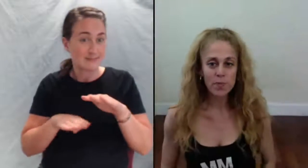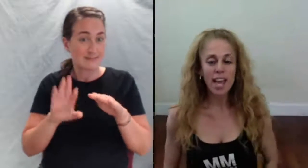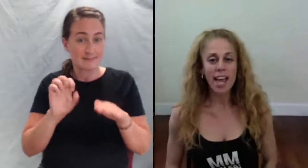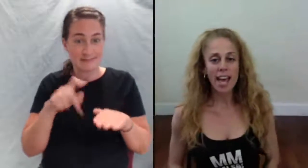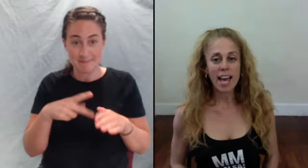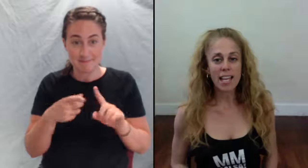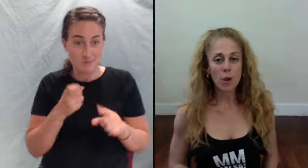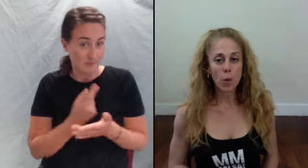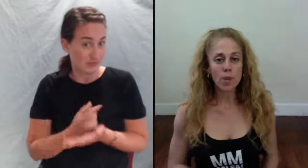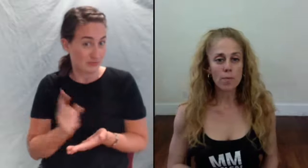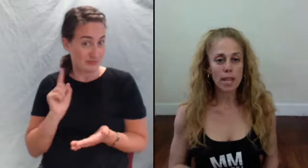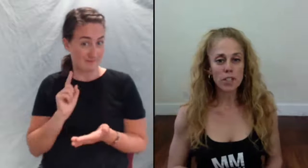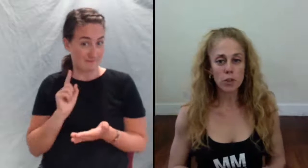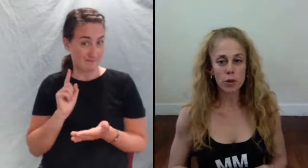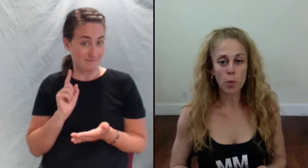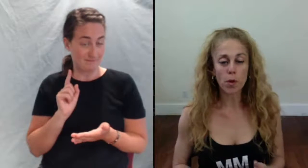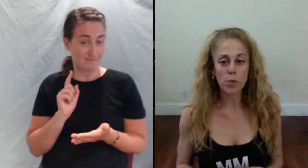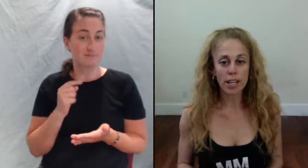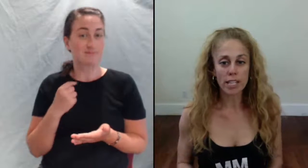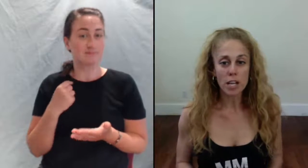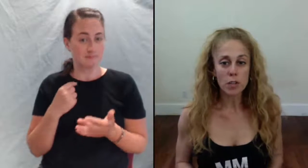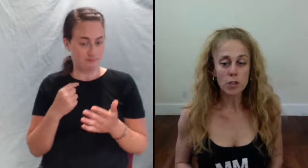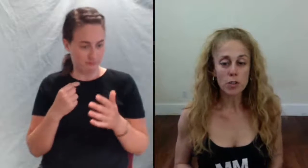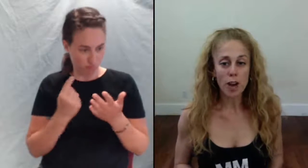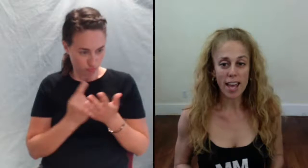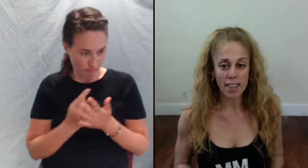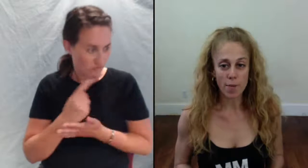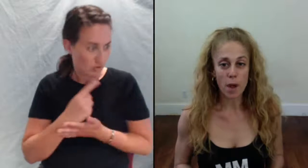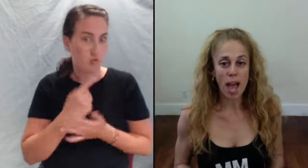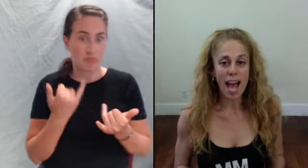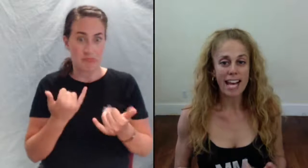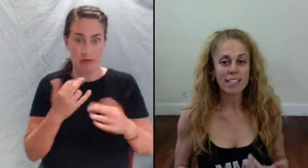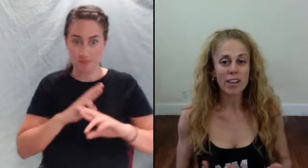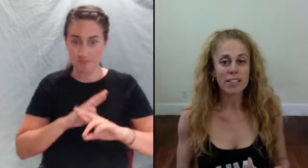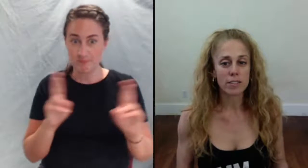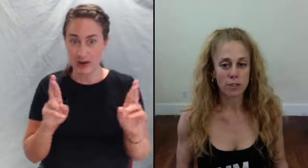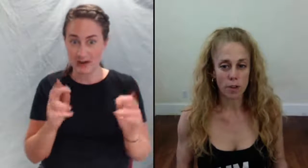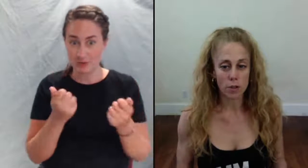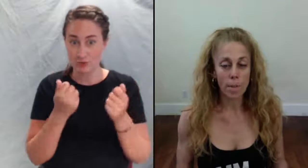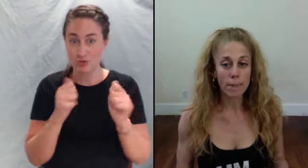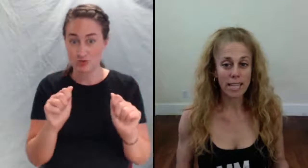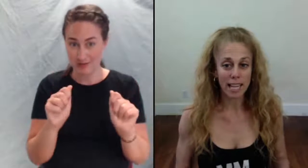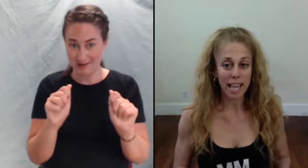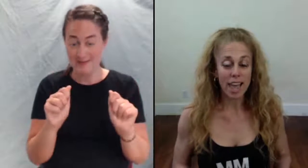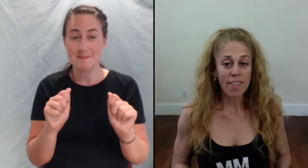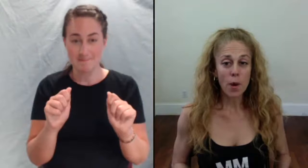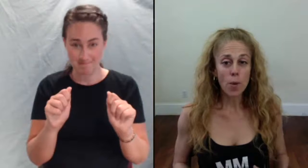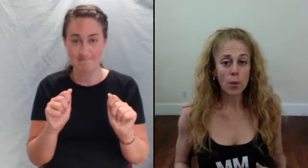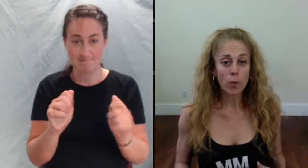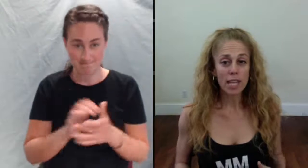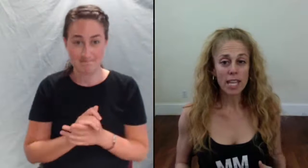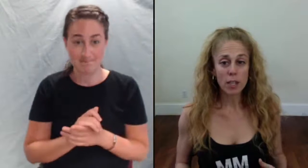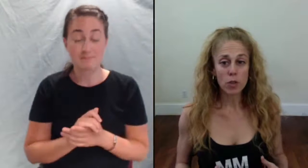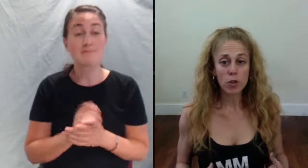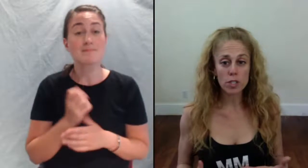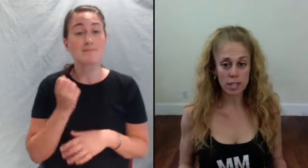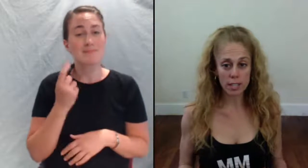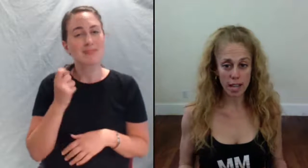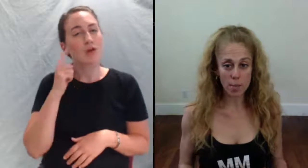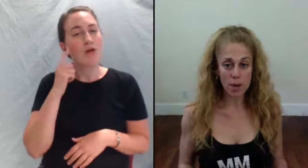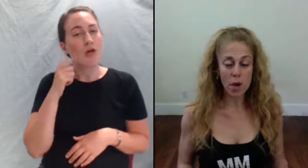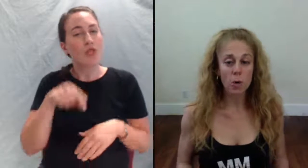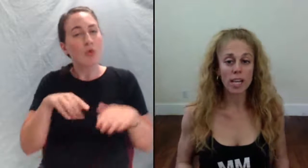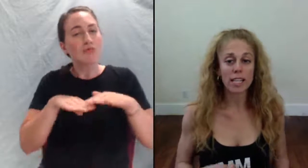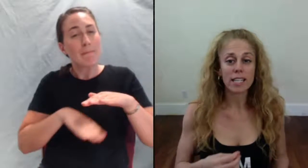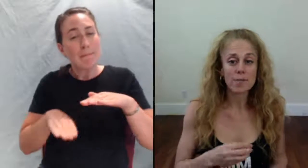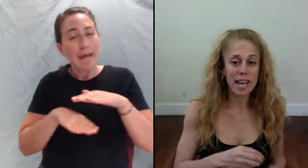week, and we've made sure that we're ready to try them as our default, meaning that when we use a